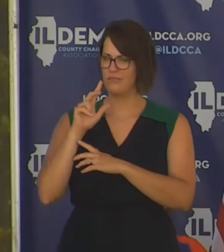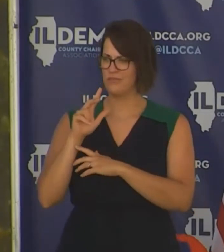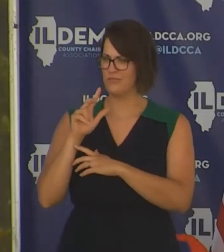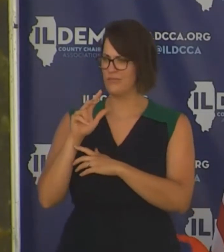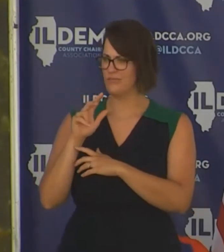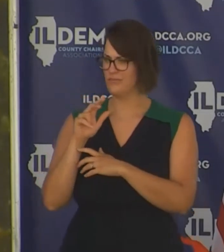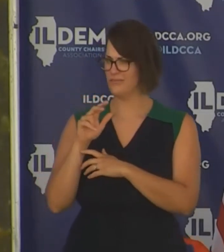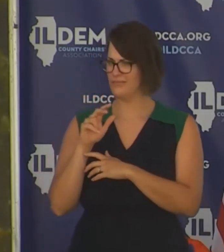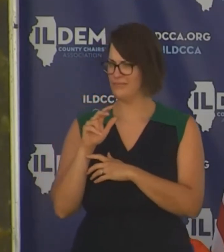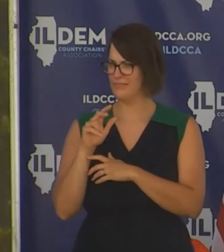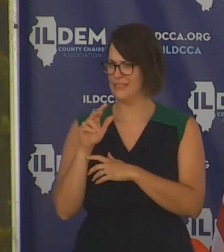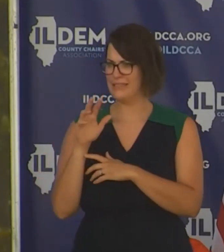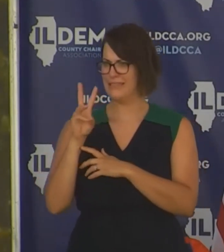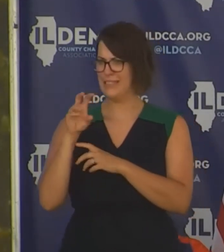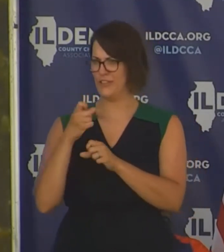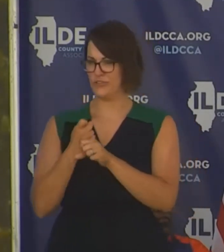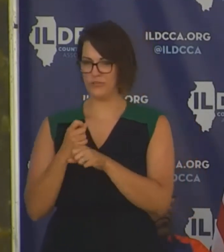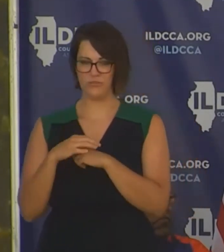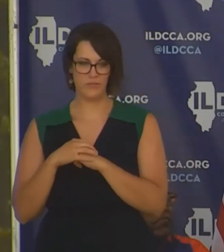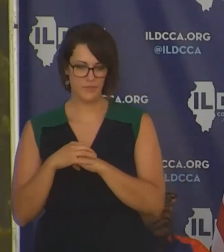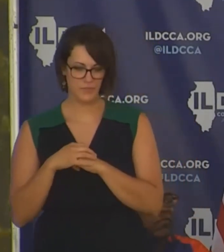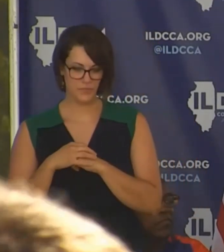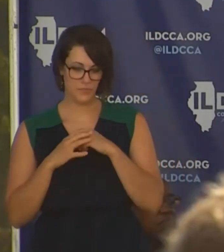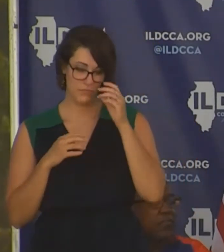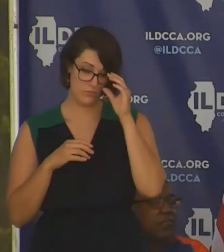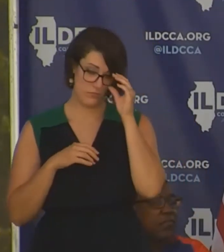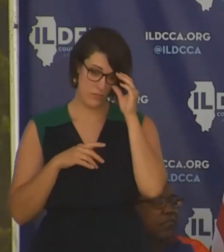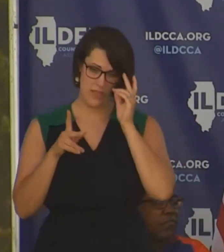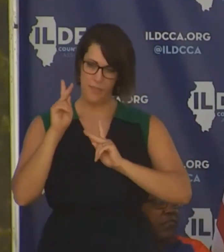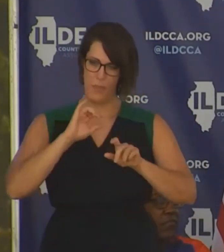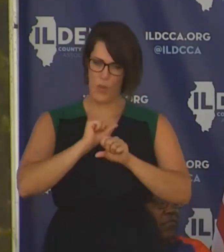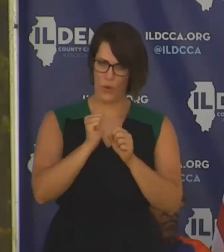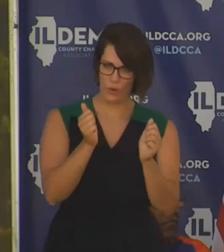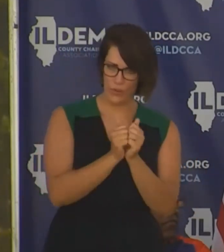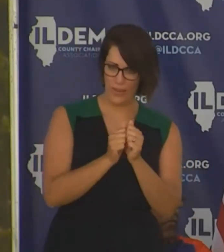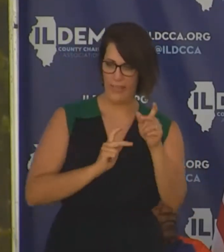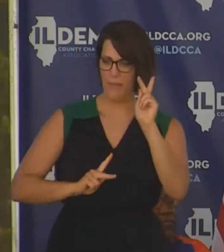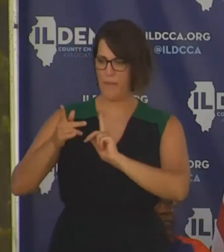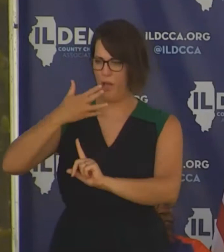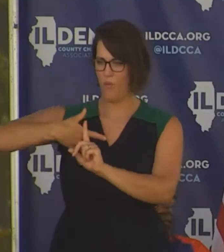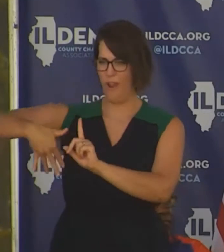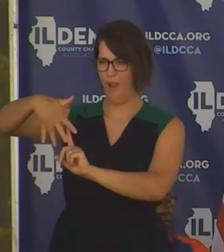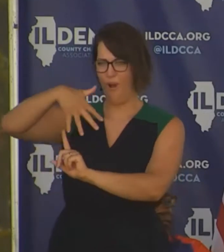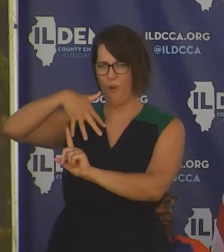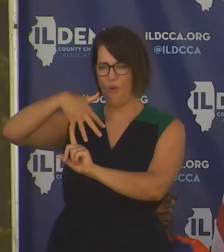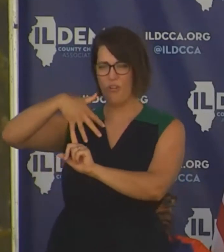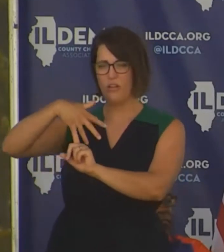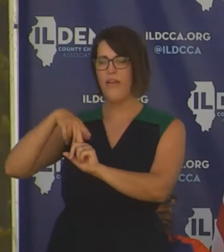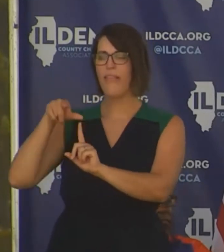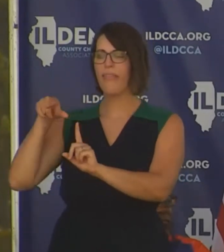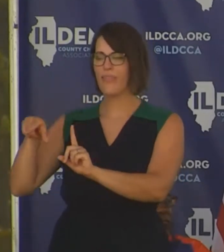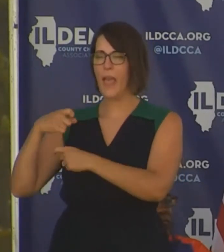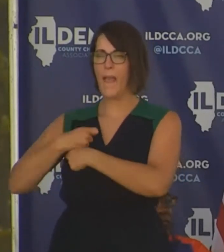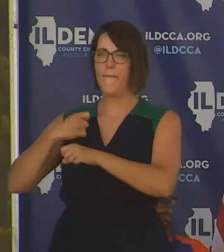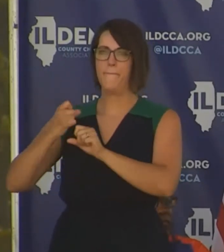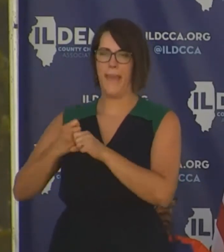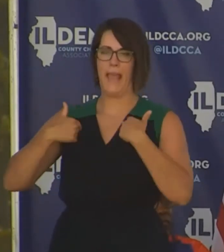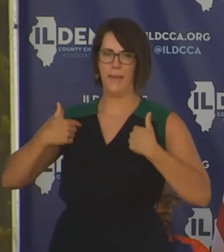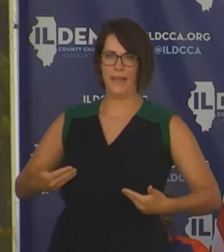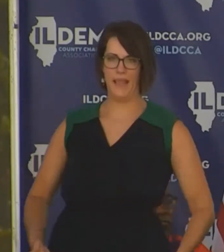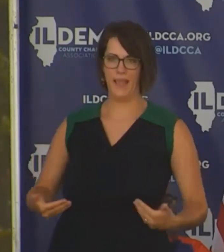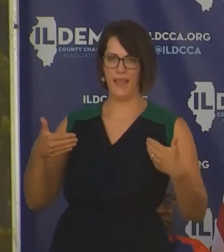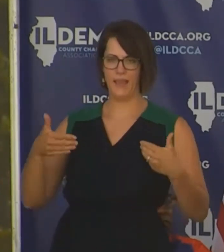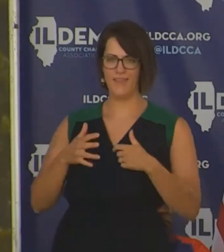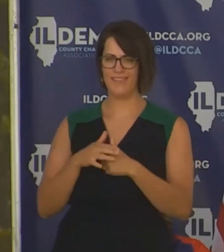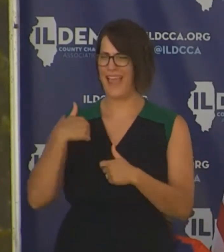But the people that I worked with and the people that I had around me made me. You know,